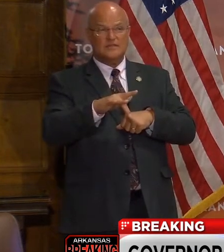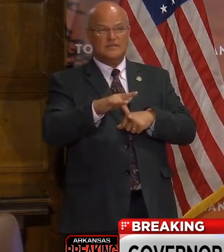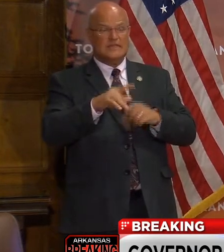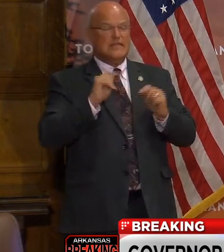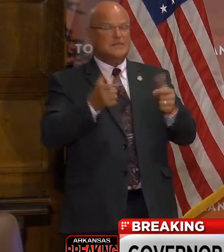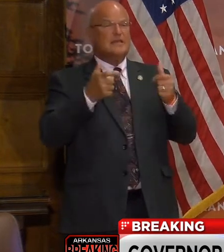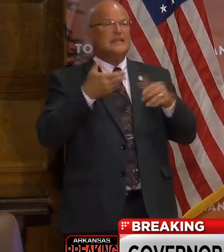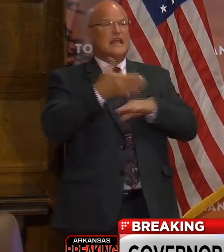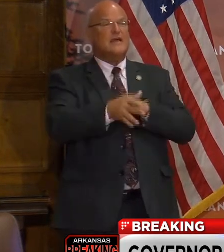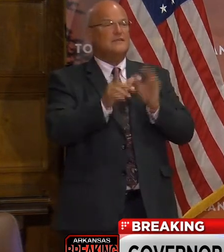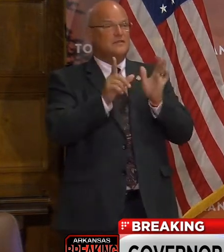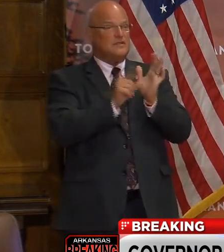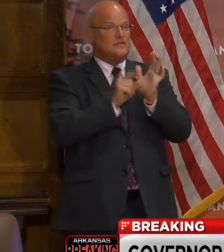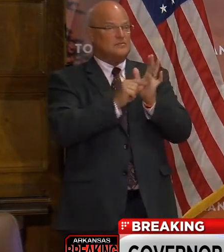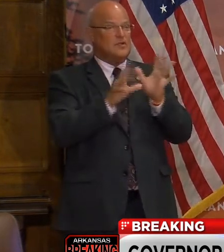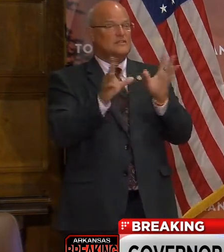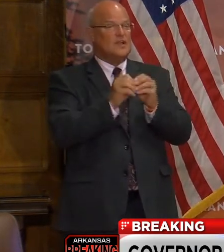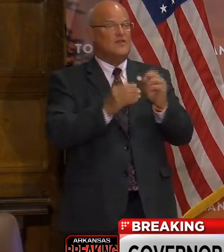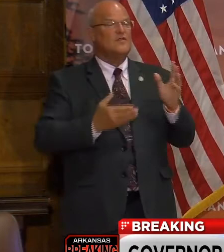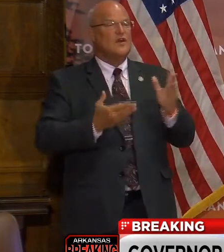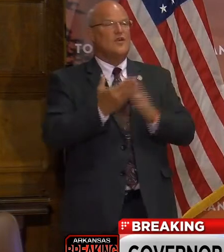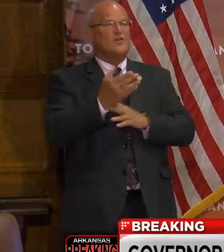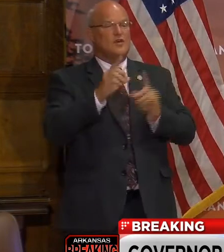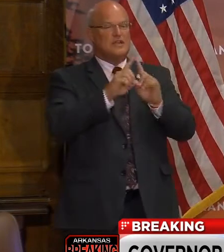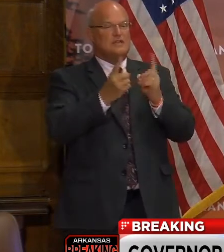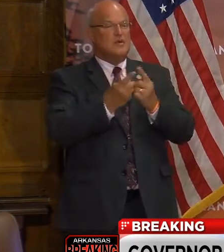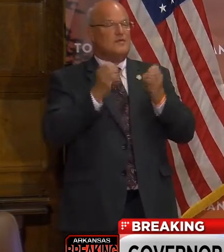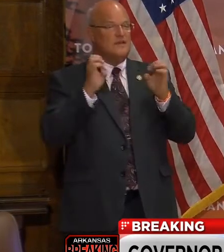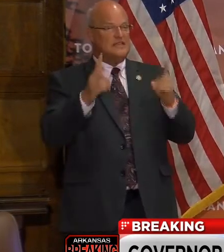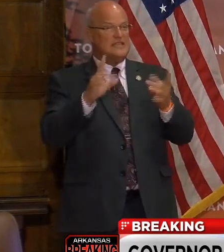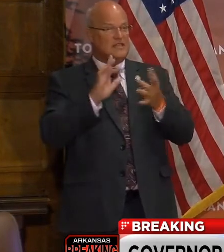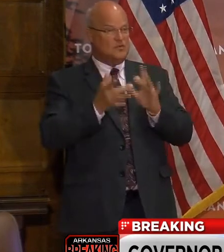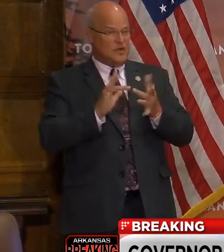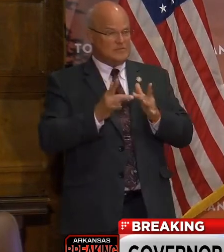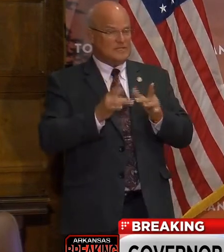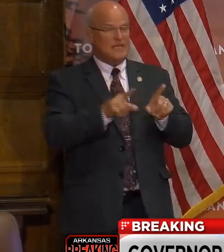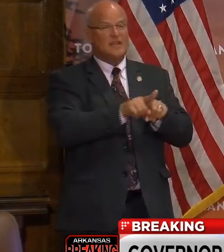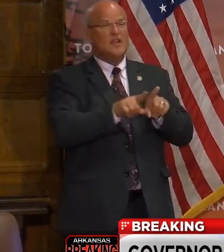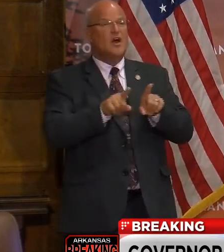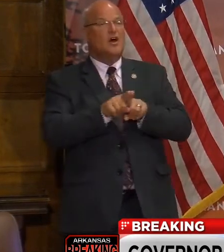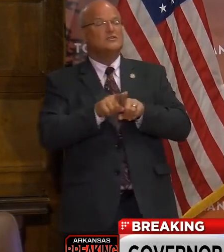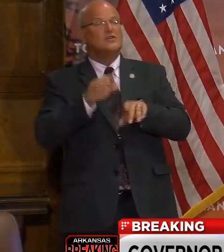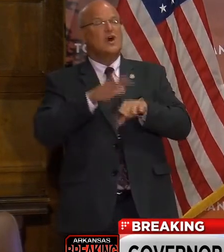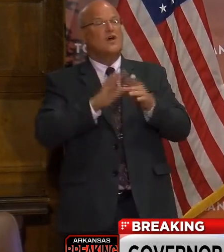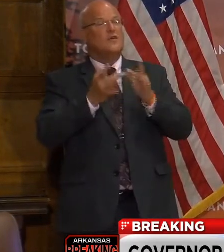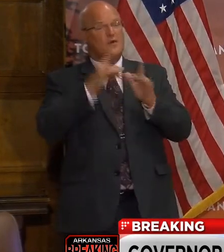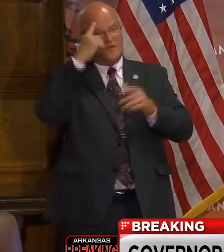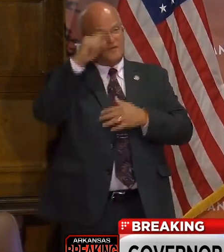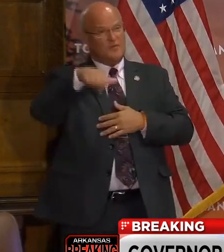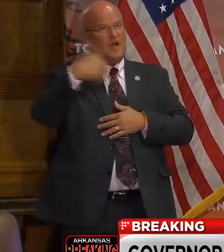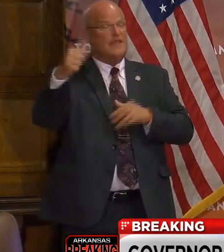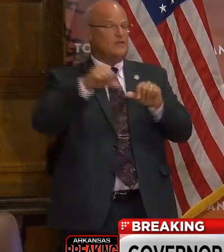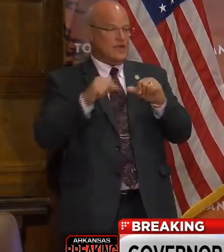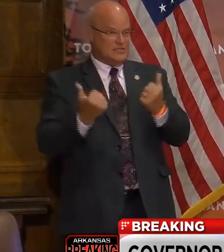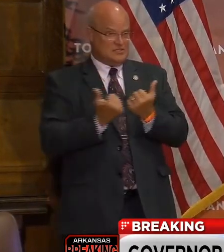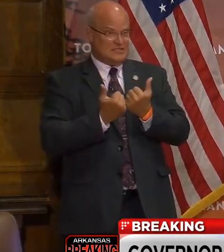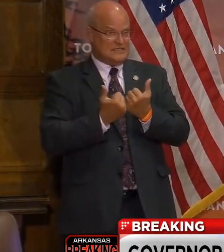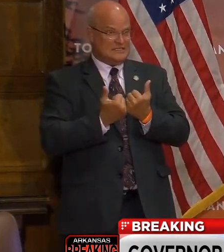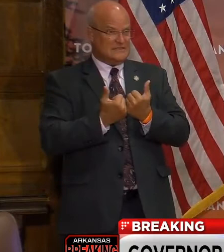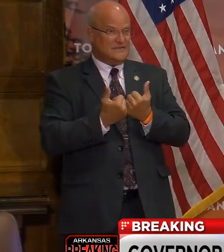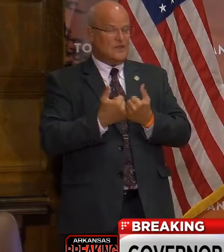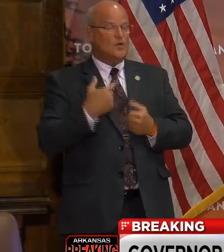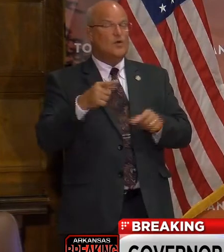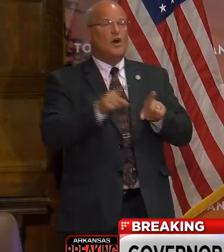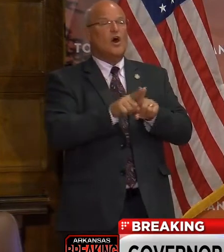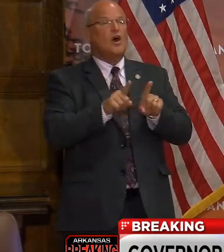immediately after the press conference through the Department of Education website and also on the websites from other agencies. And we